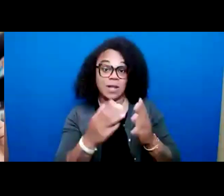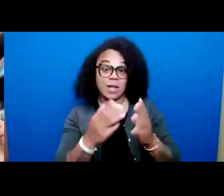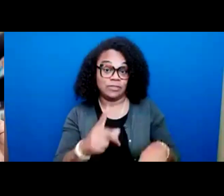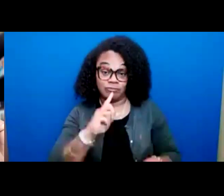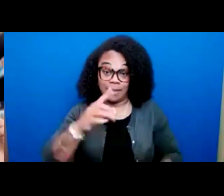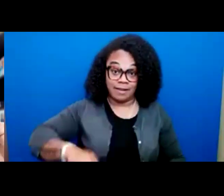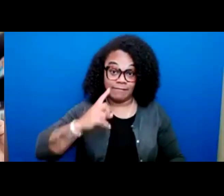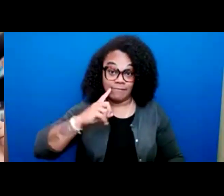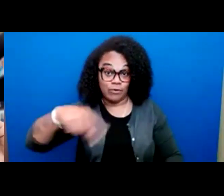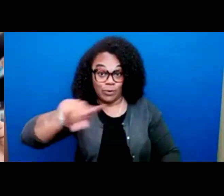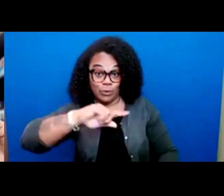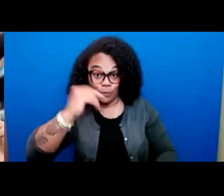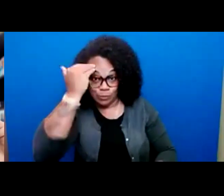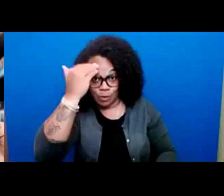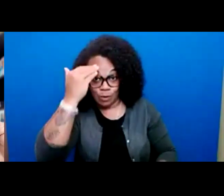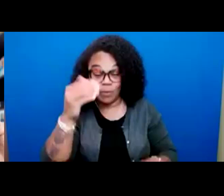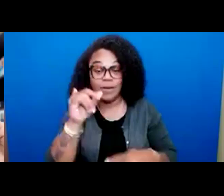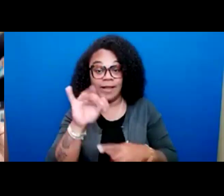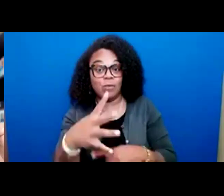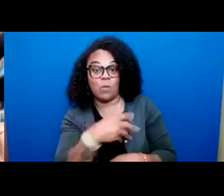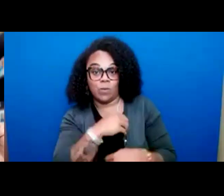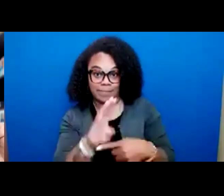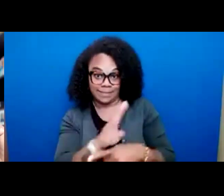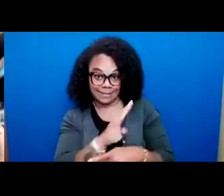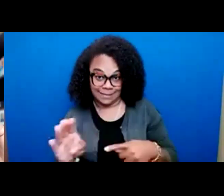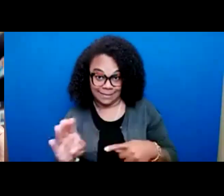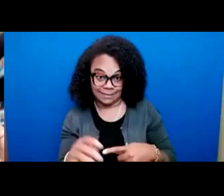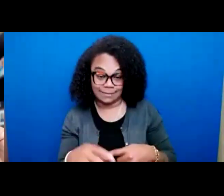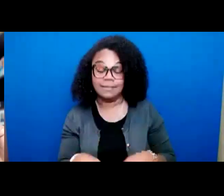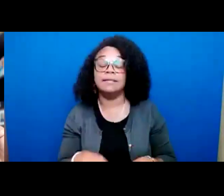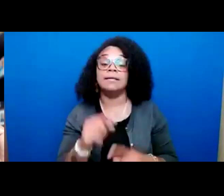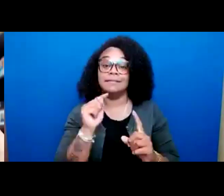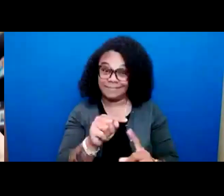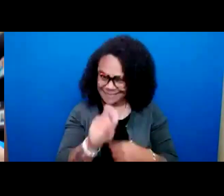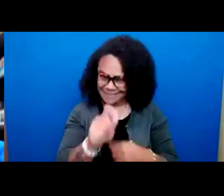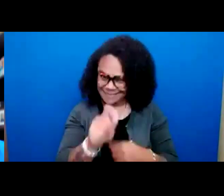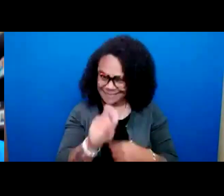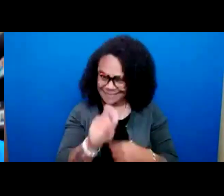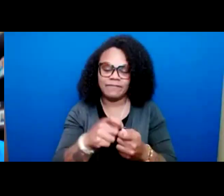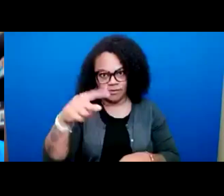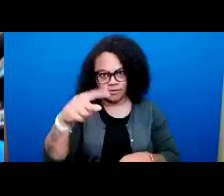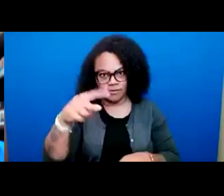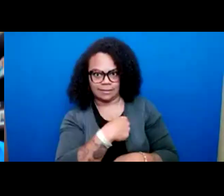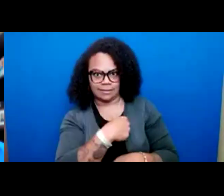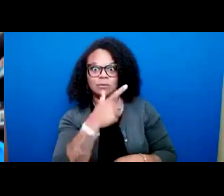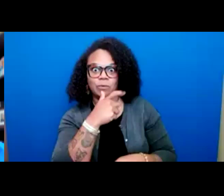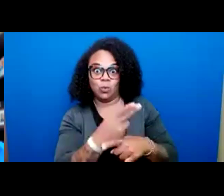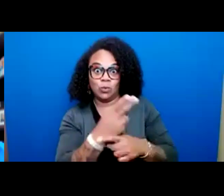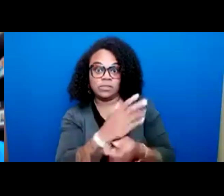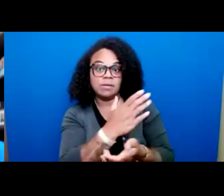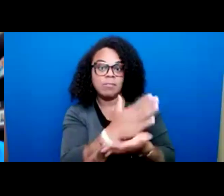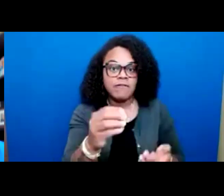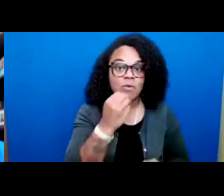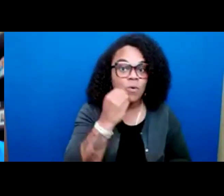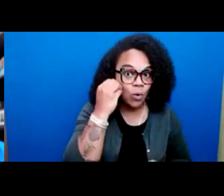know about as a business owner, that this is particularly for those of us who may use our living space. That could be